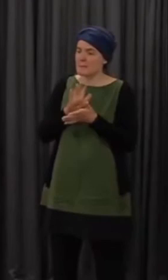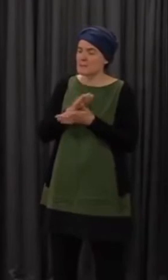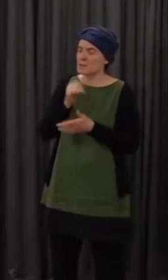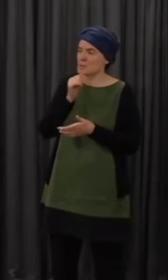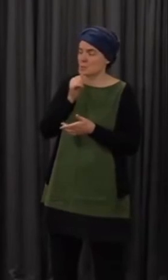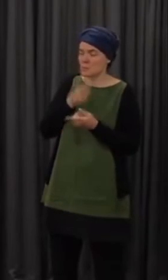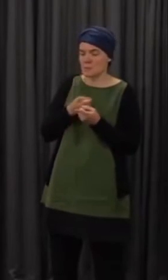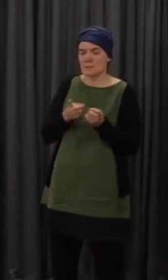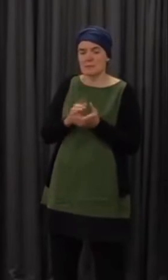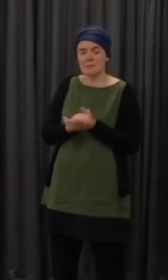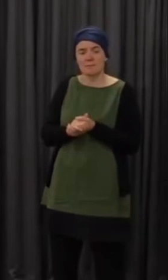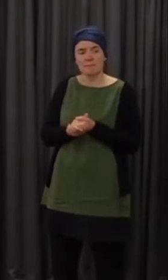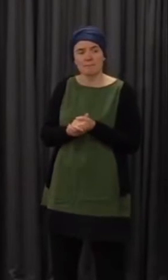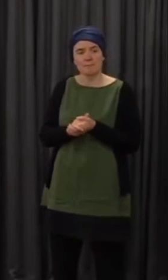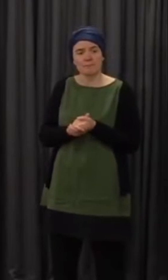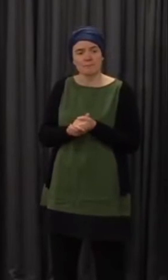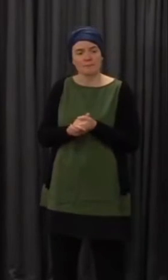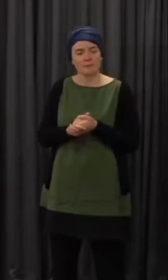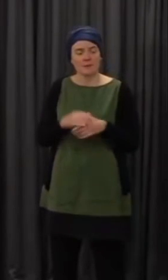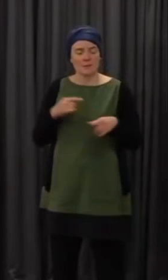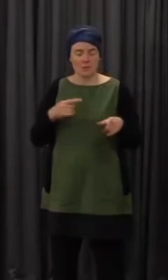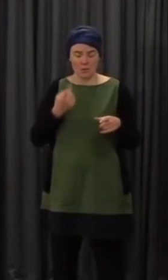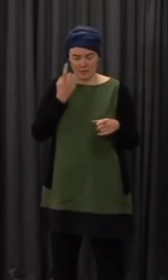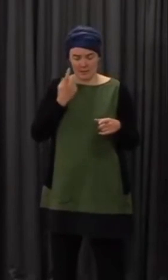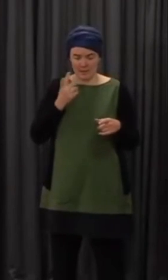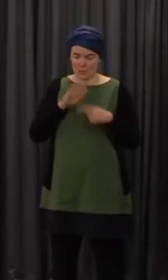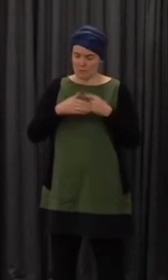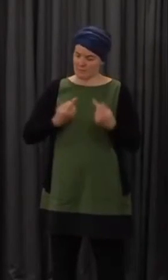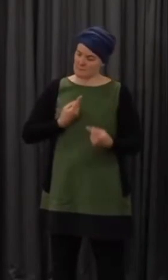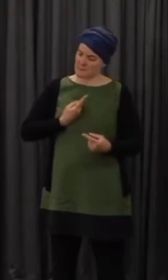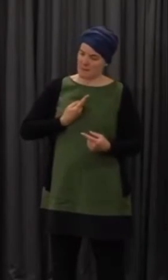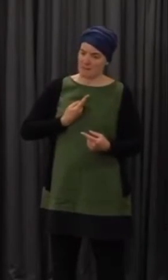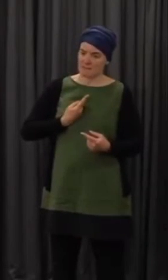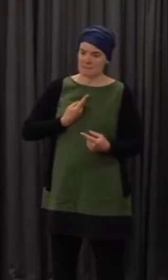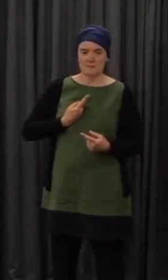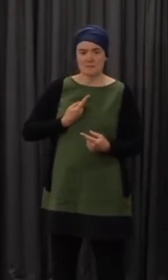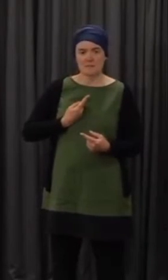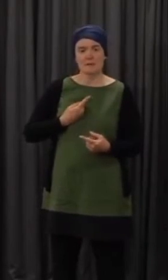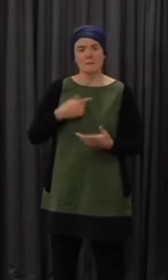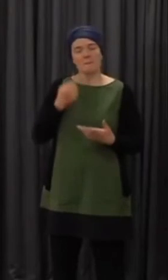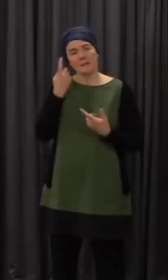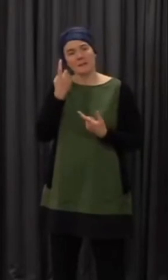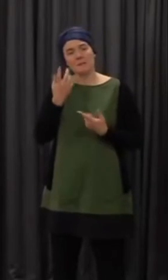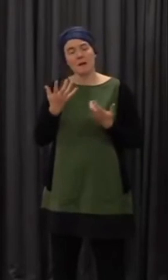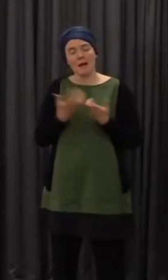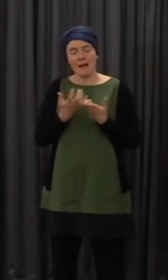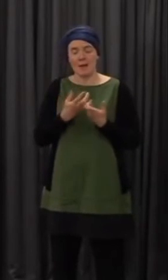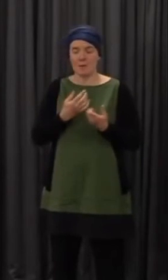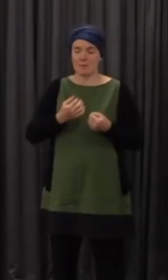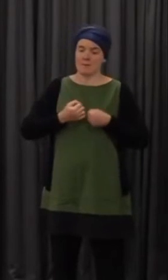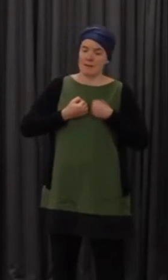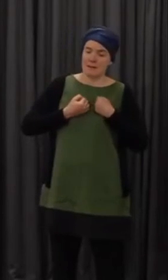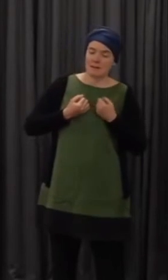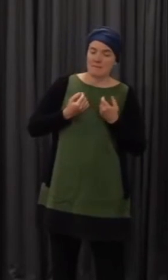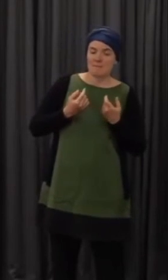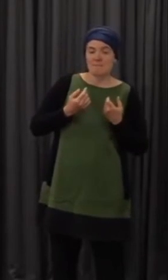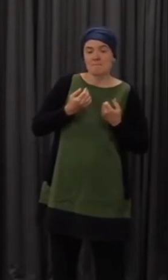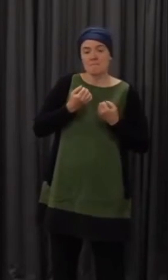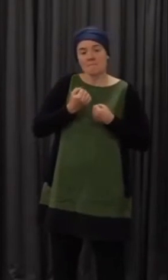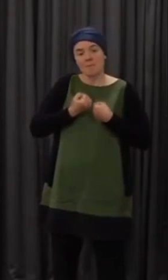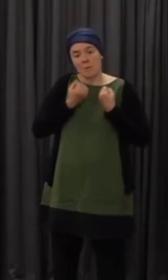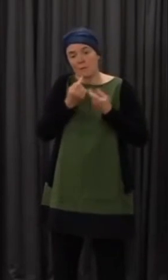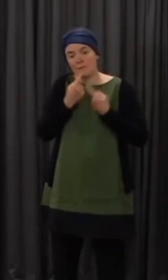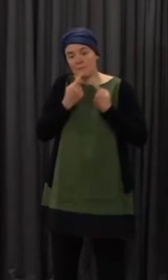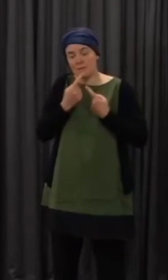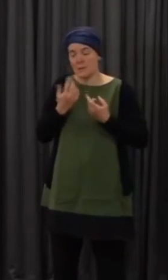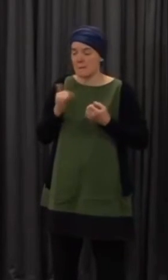in Wales do, not because they're thinking of themselves, but because they're thinking of how something they might do would be of benefit